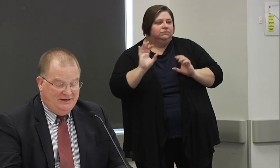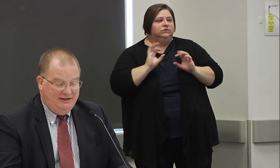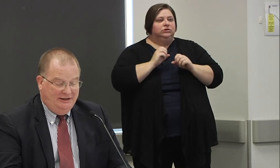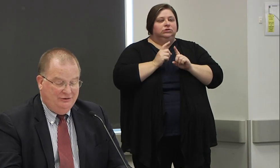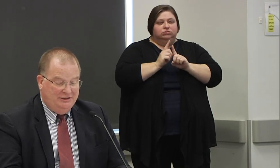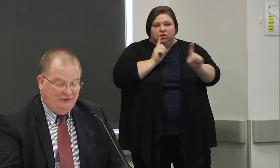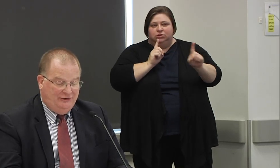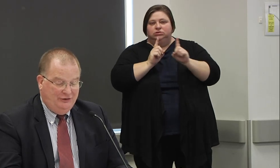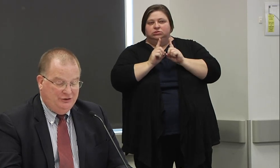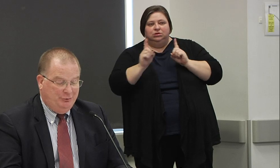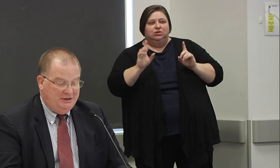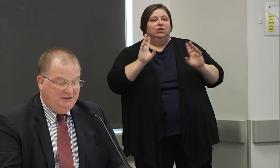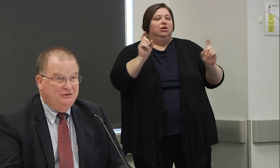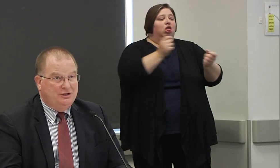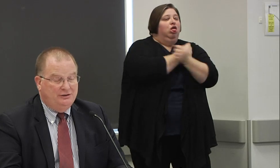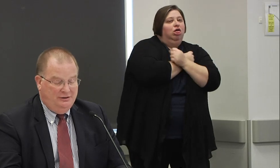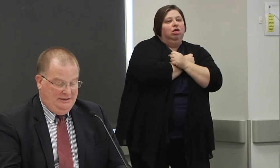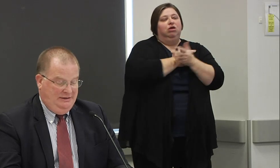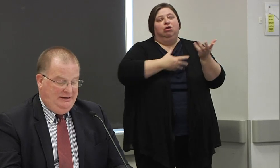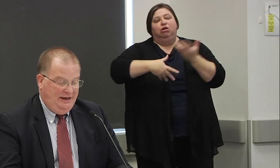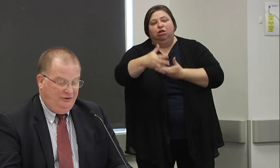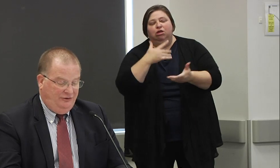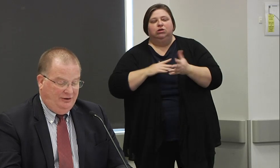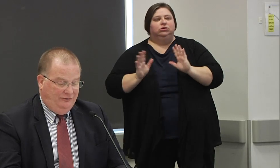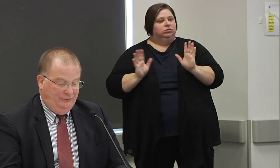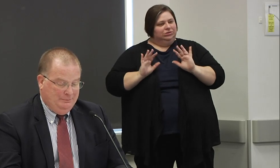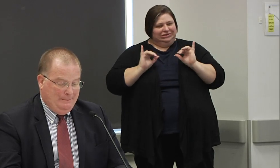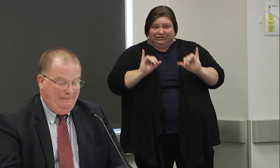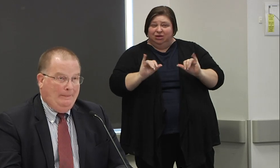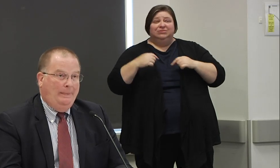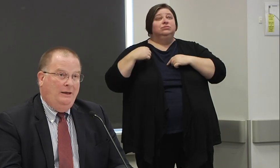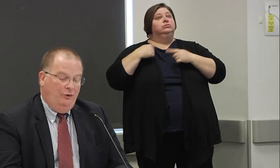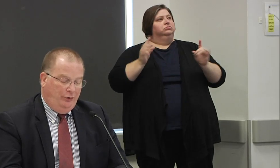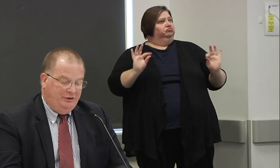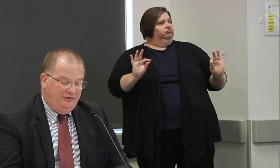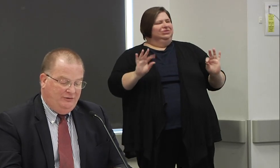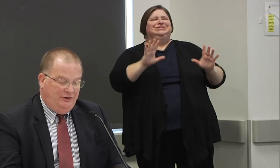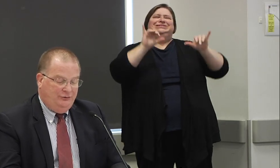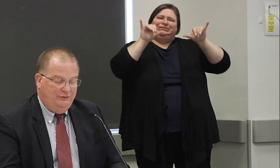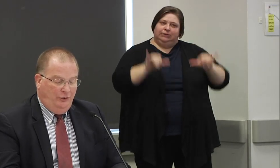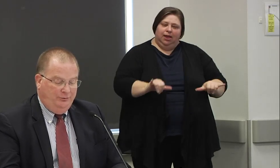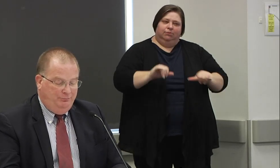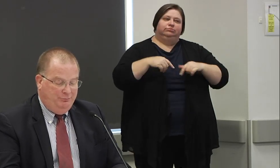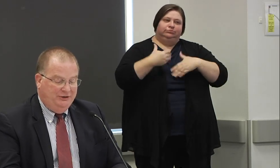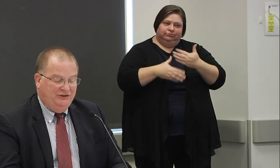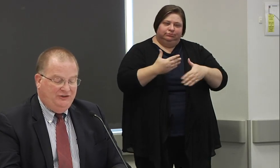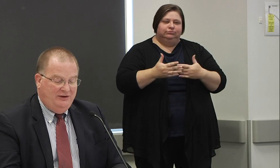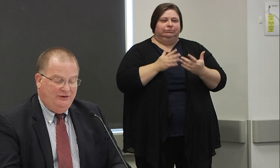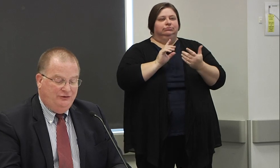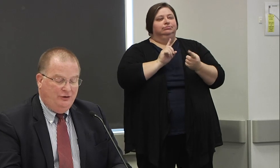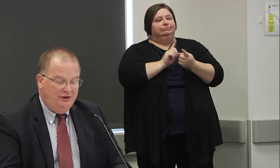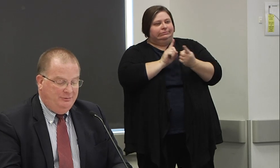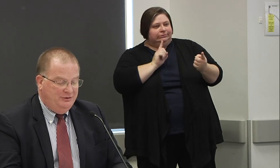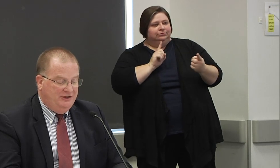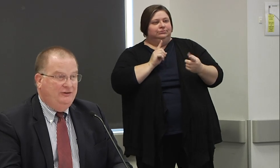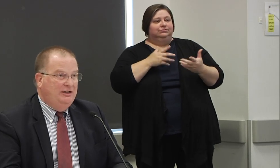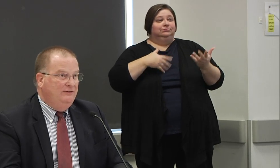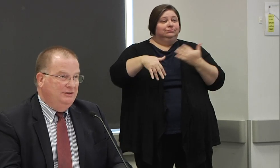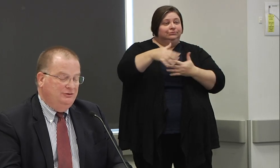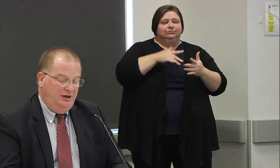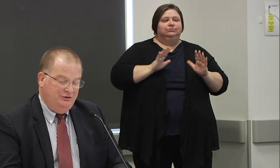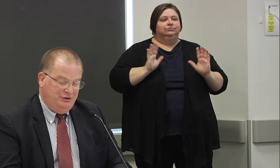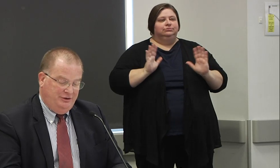taking that are necessary to protect each other and ourselves. Oregonians have a history of building safe and strong communities even